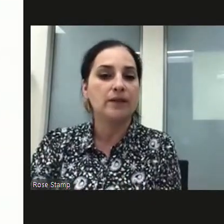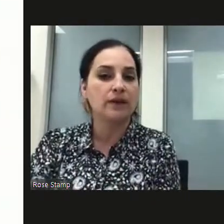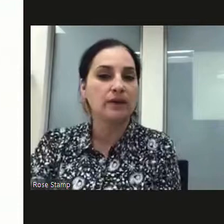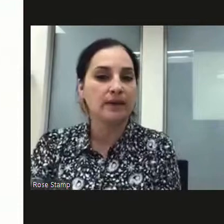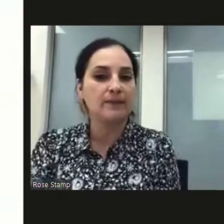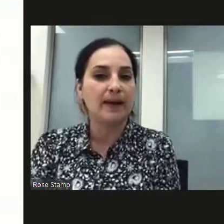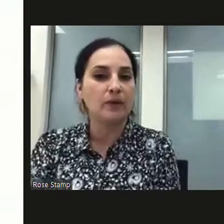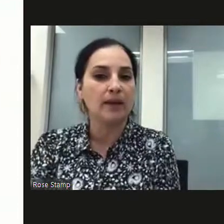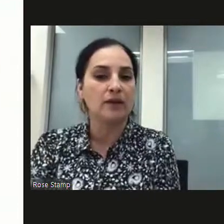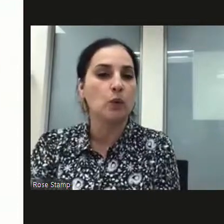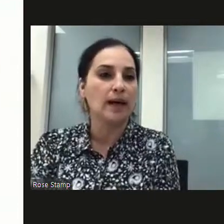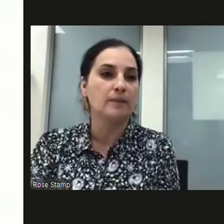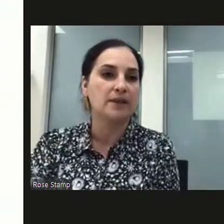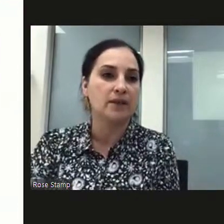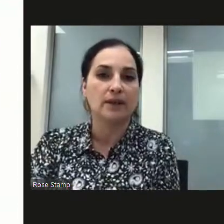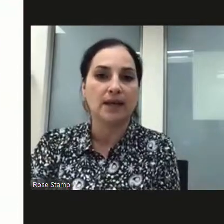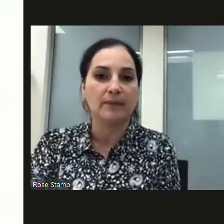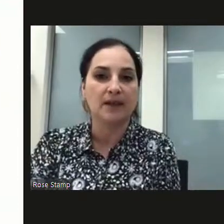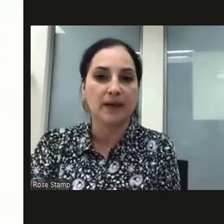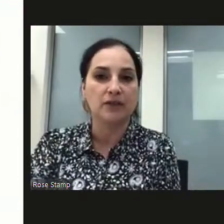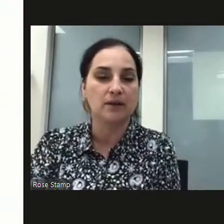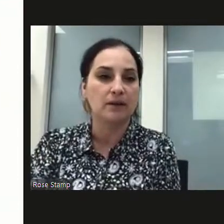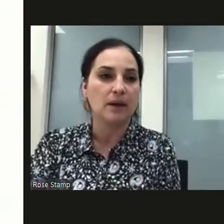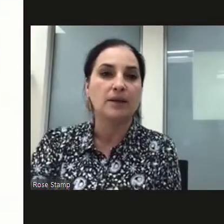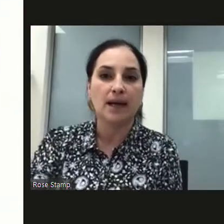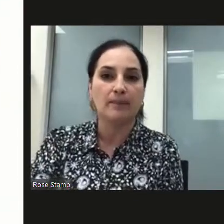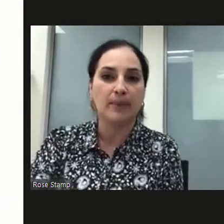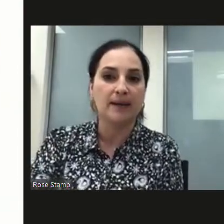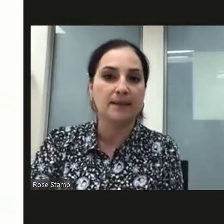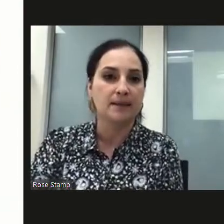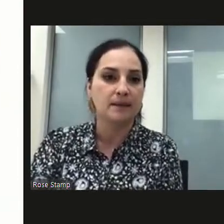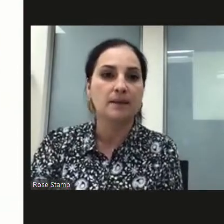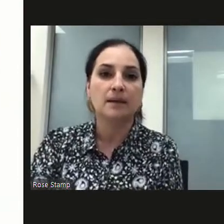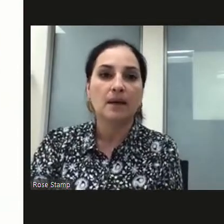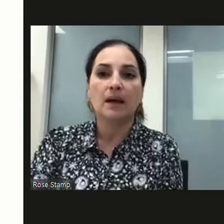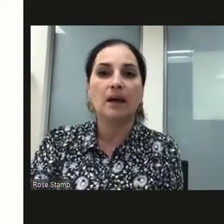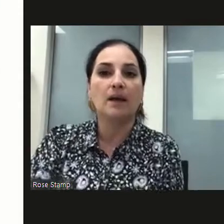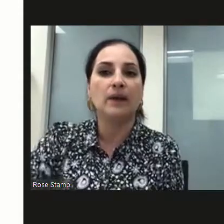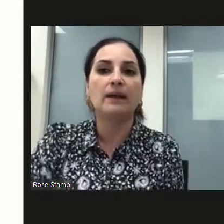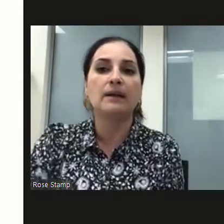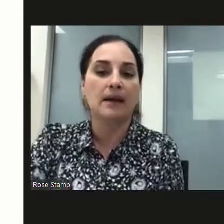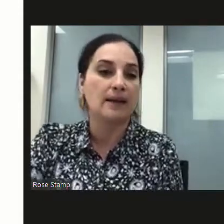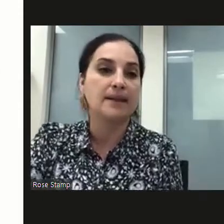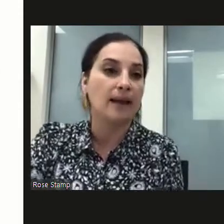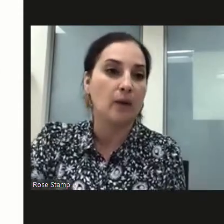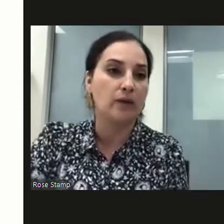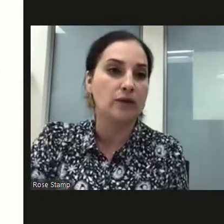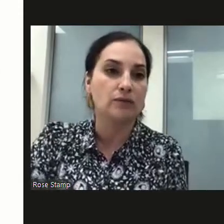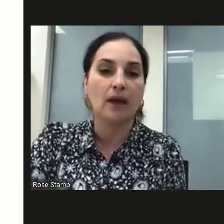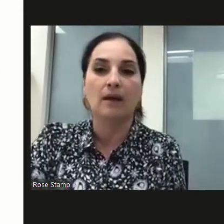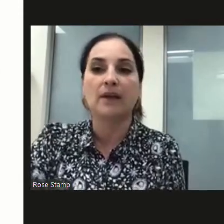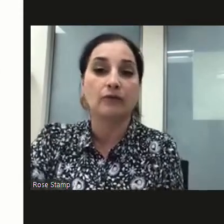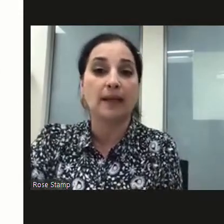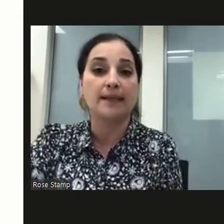We are doing this by looking at one particular time expression, time pass, in Ilan Sign